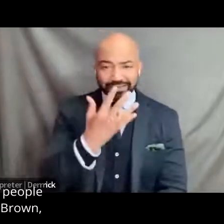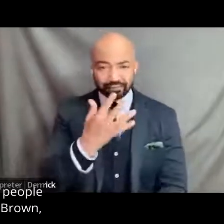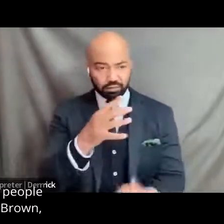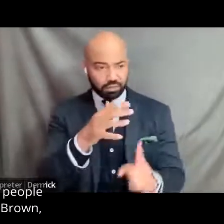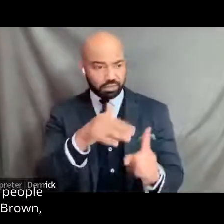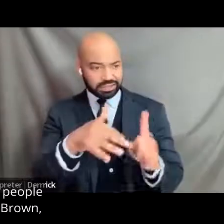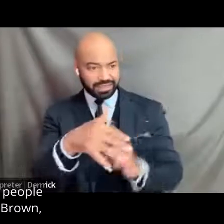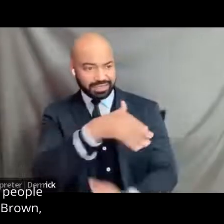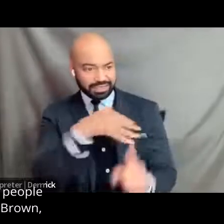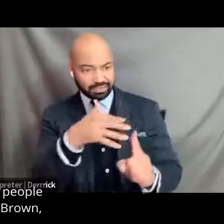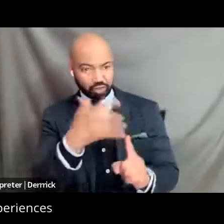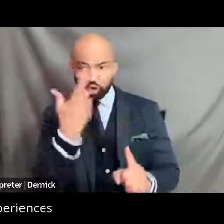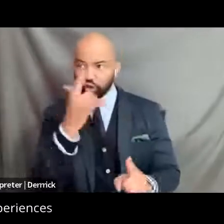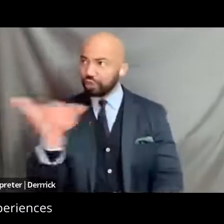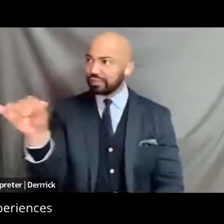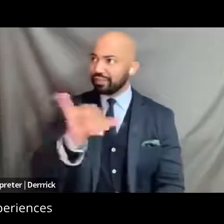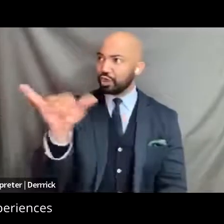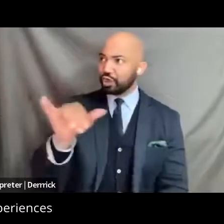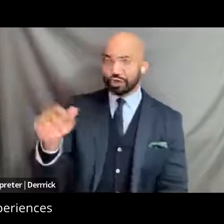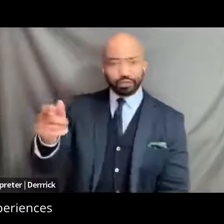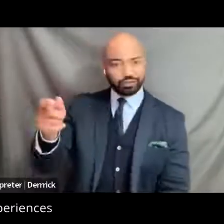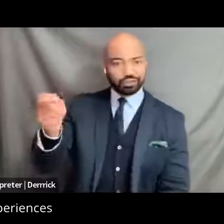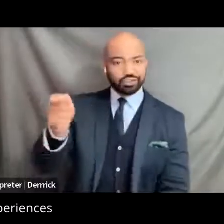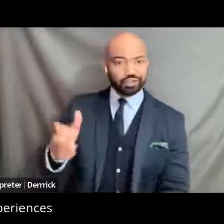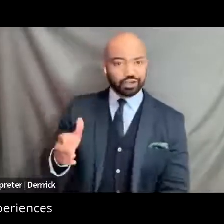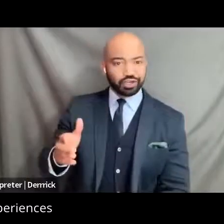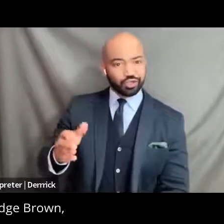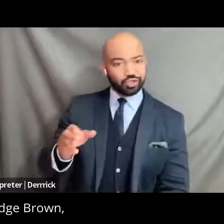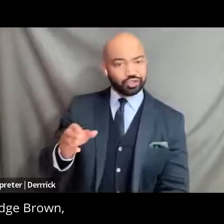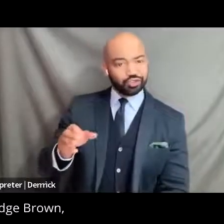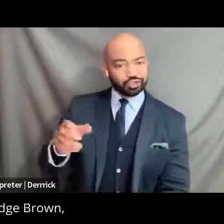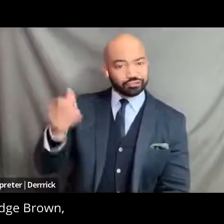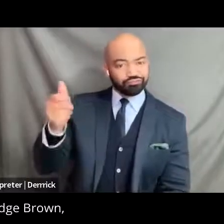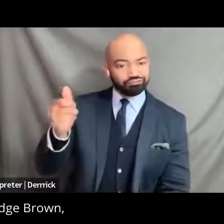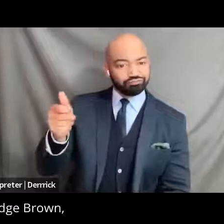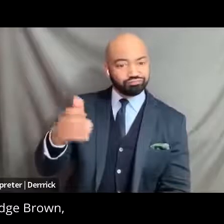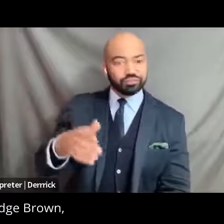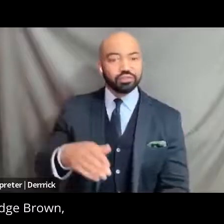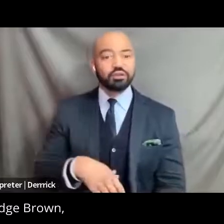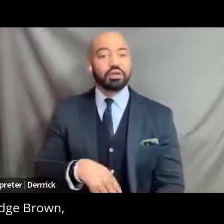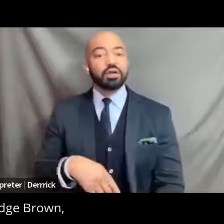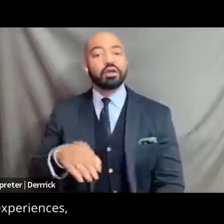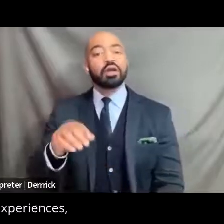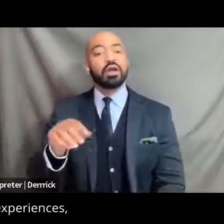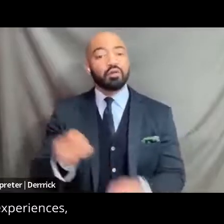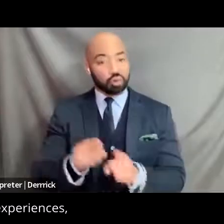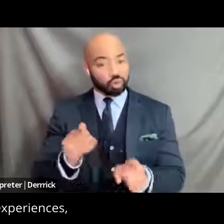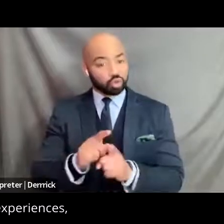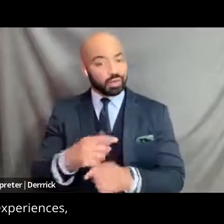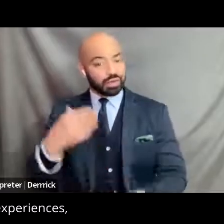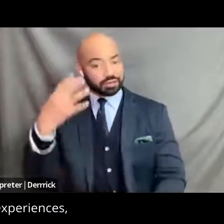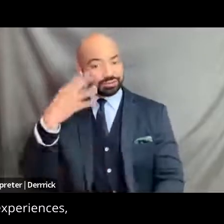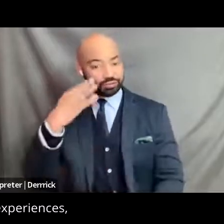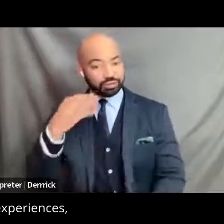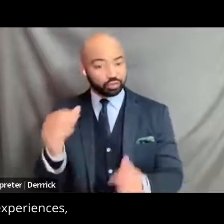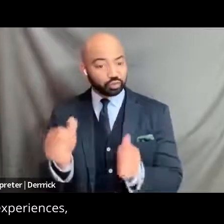like judge brown um and who have the experiences in the background of judge brown and be able to pull her